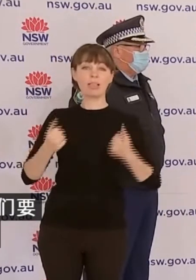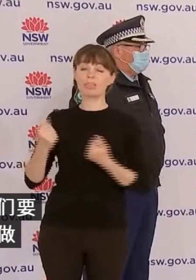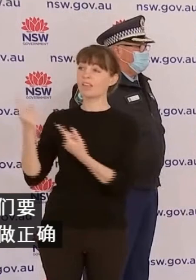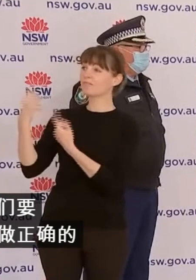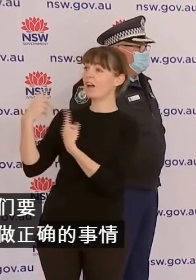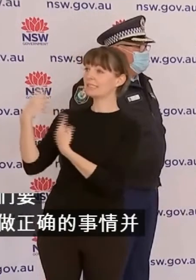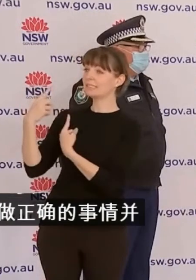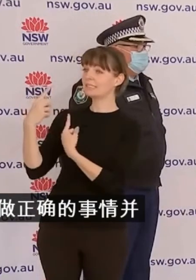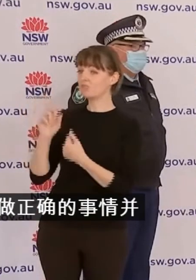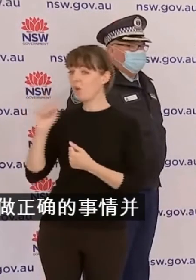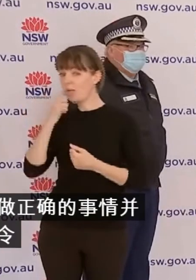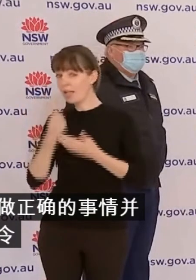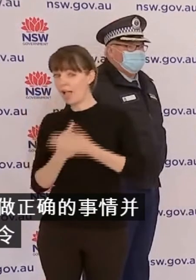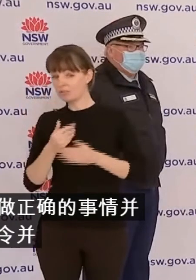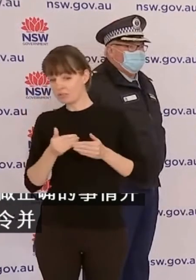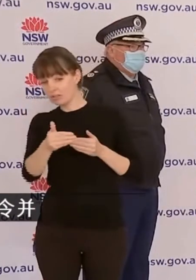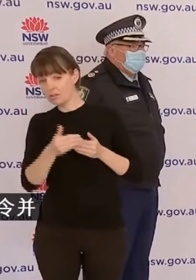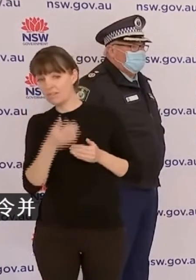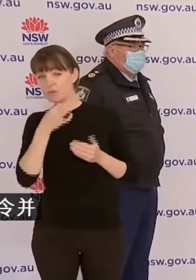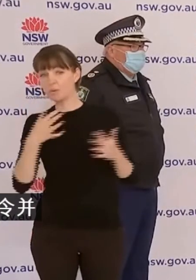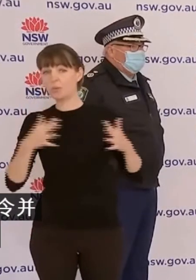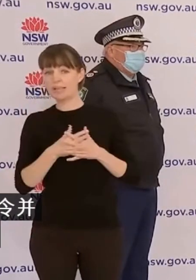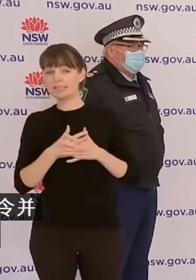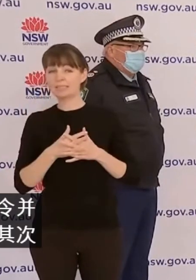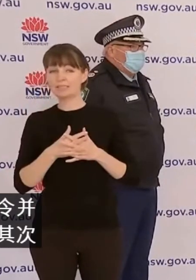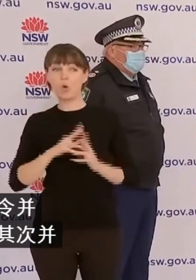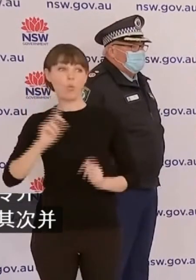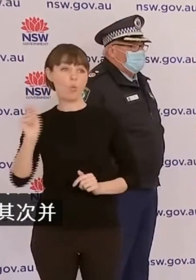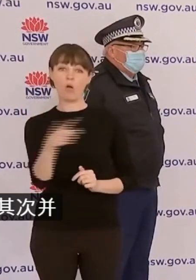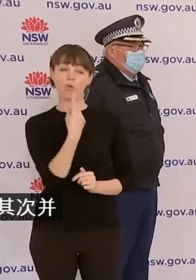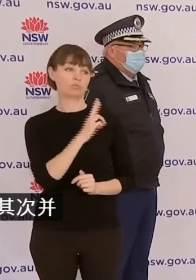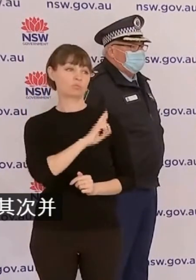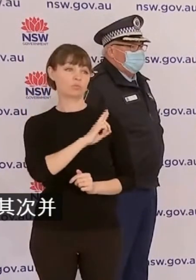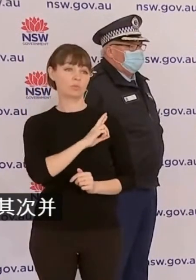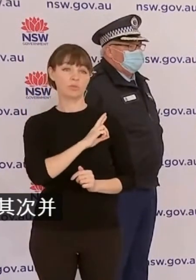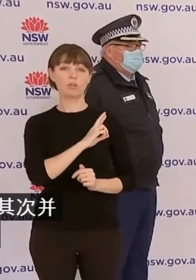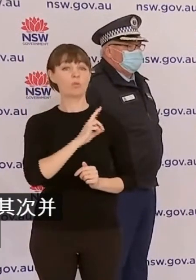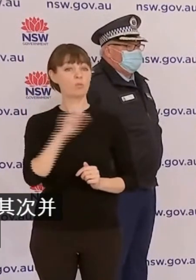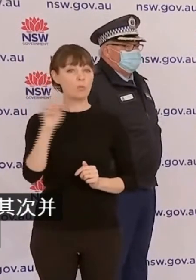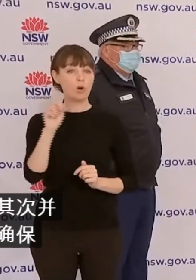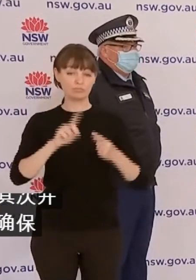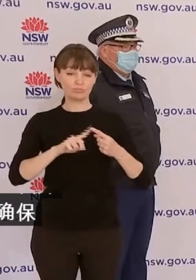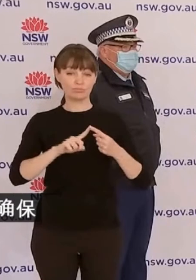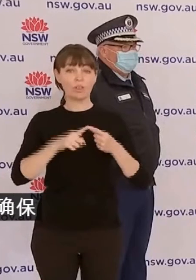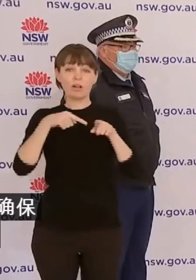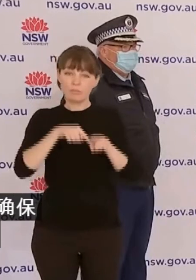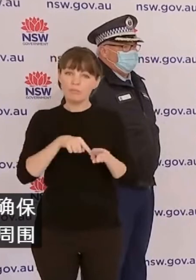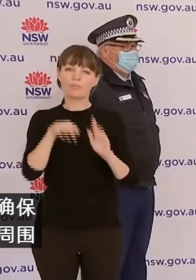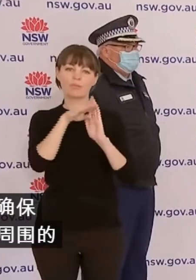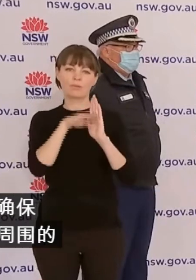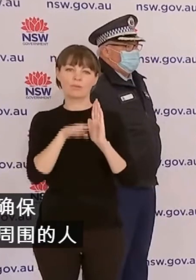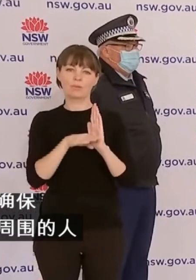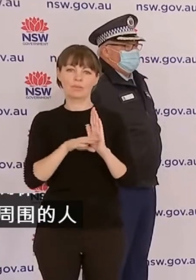make sure we all do the right thing in respecting the health orders and complying with them. And secondly, in getting vaccinated and making sure people in and around us